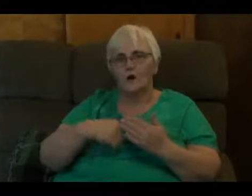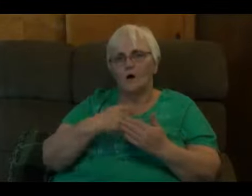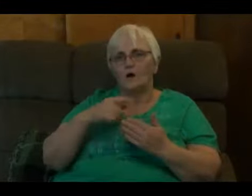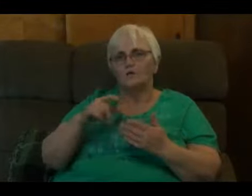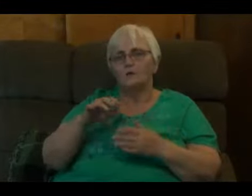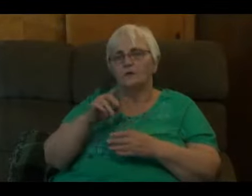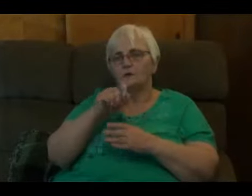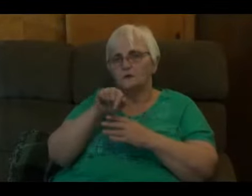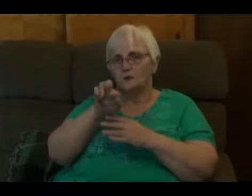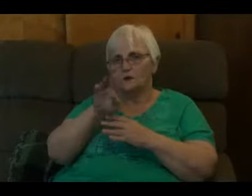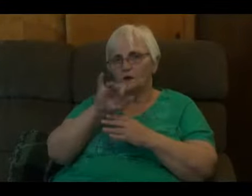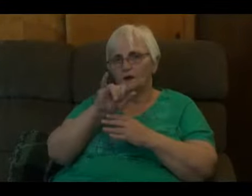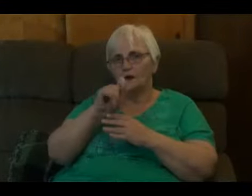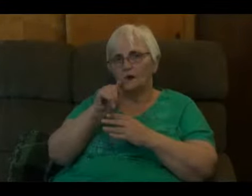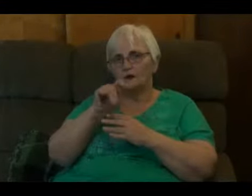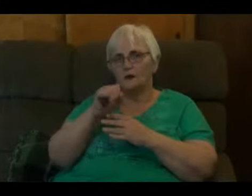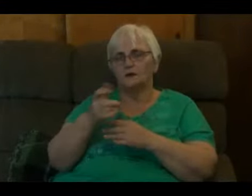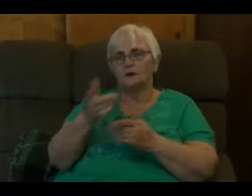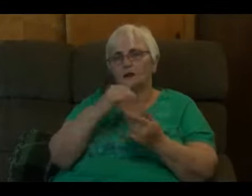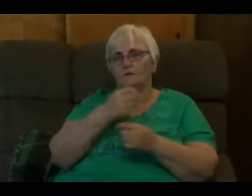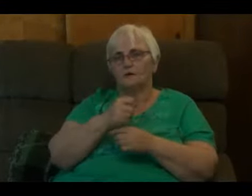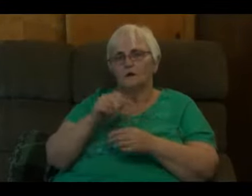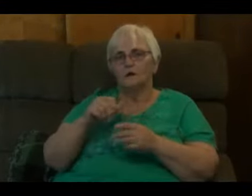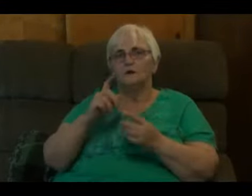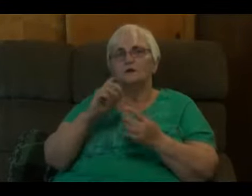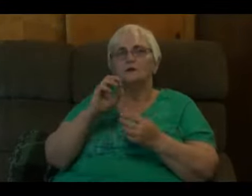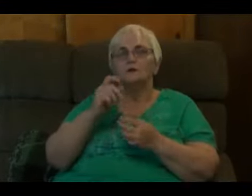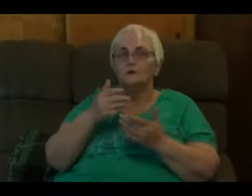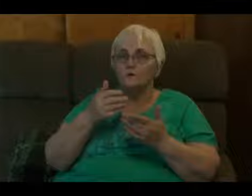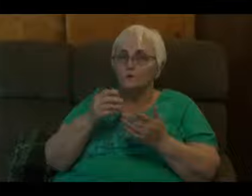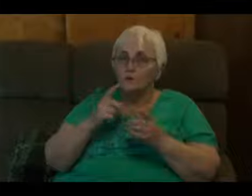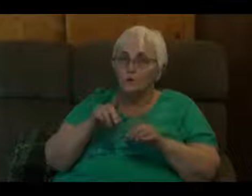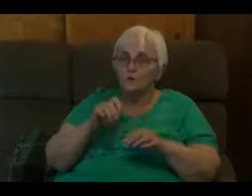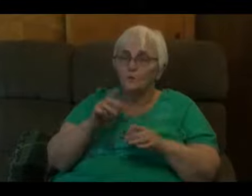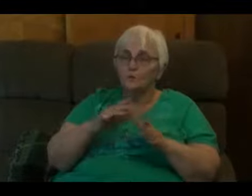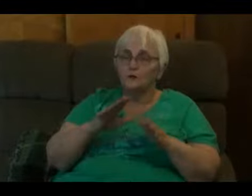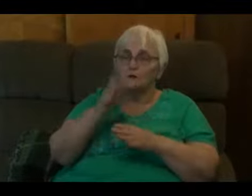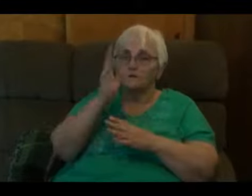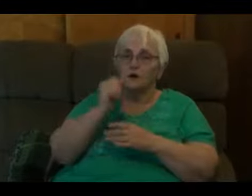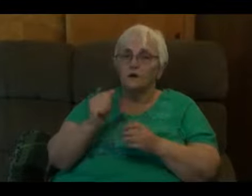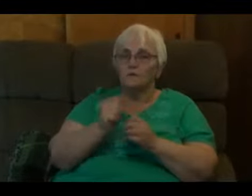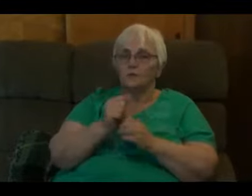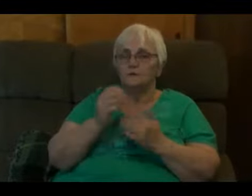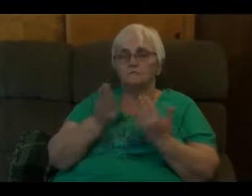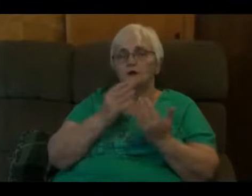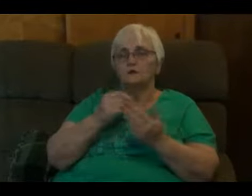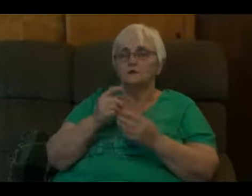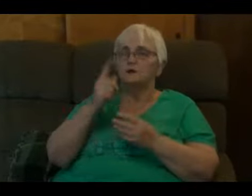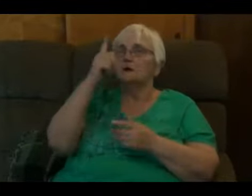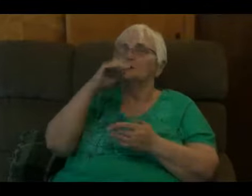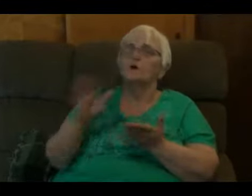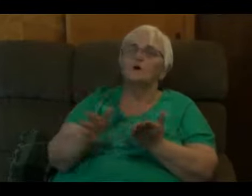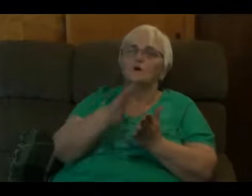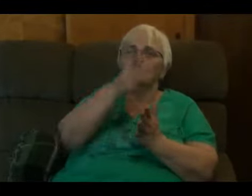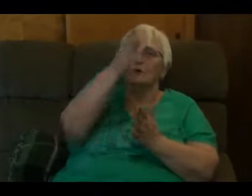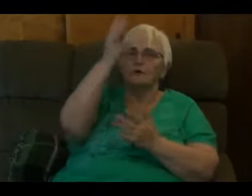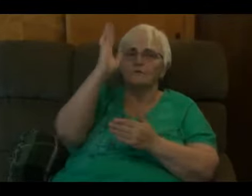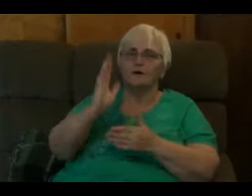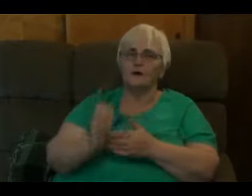traits He gave us to accomplish. Okay, the first one is easy, to glorify Him. God, whatever